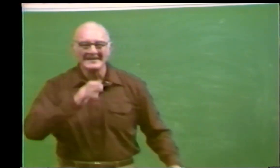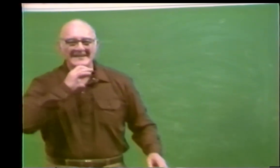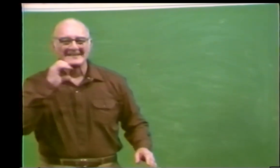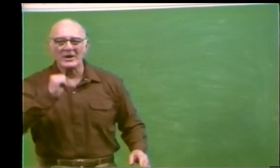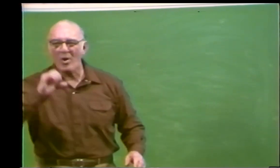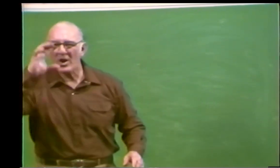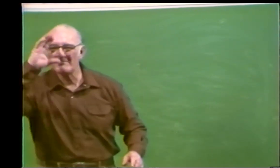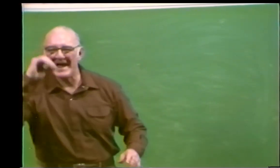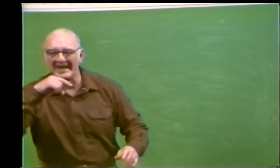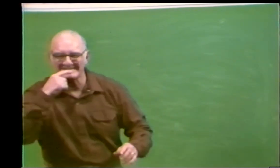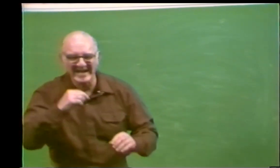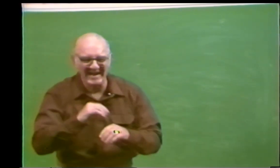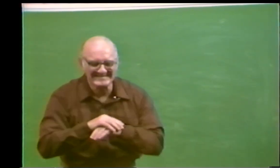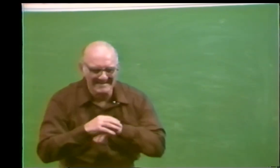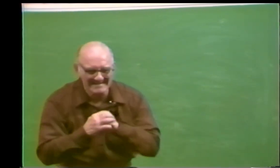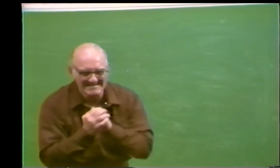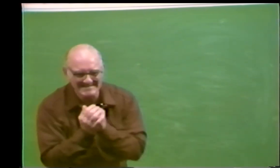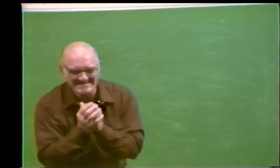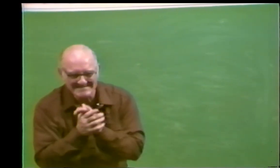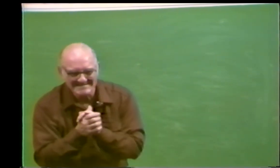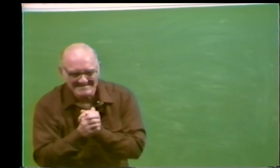The old man said,